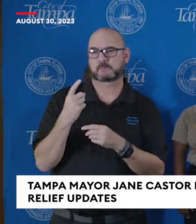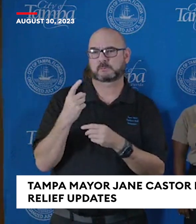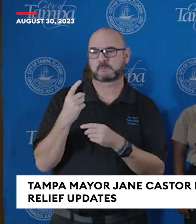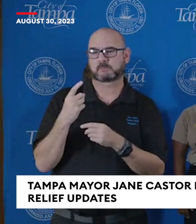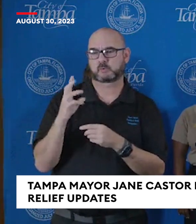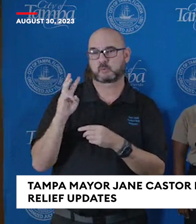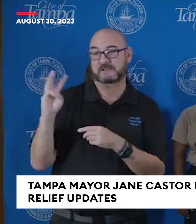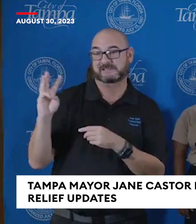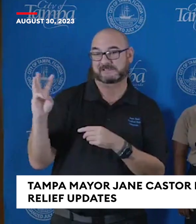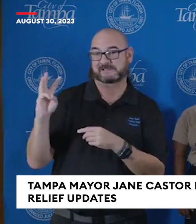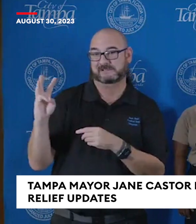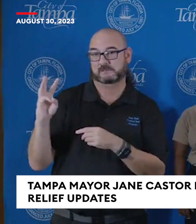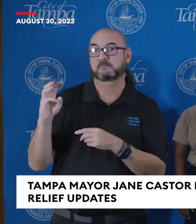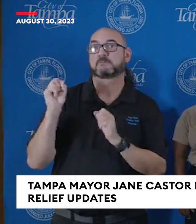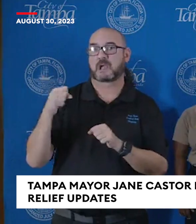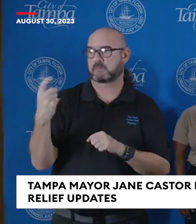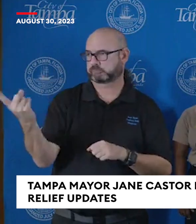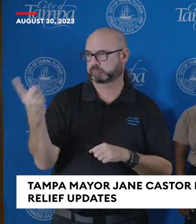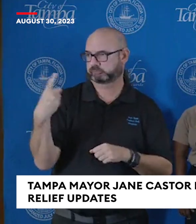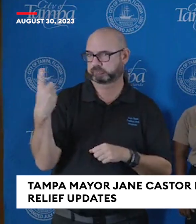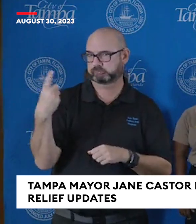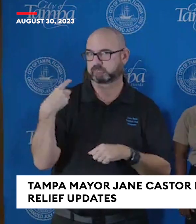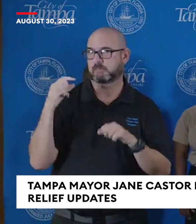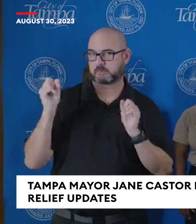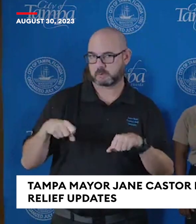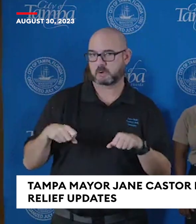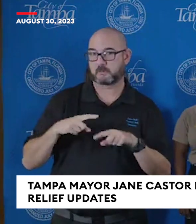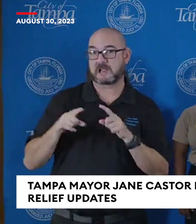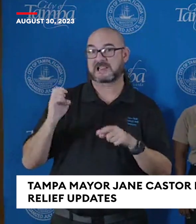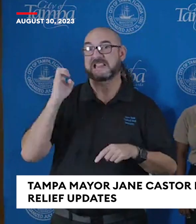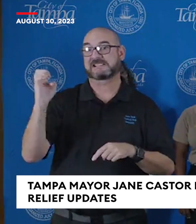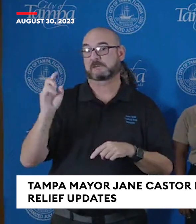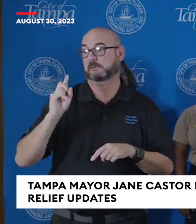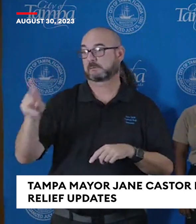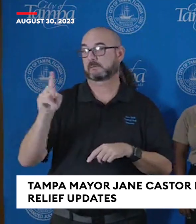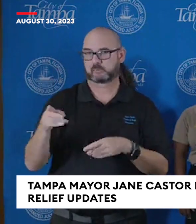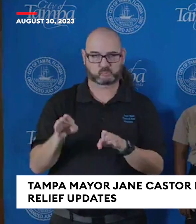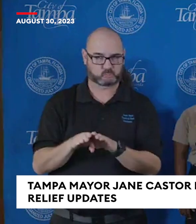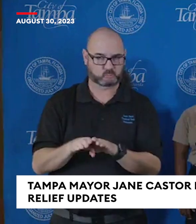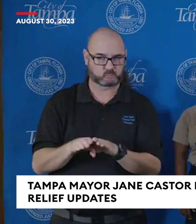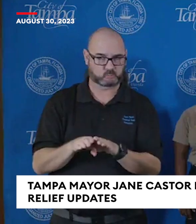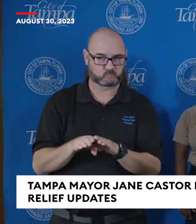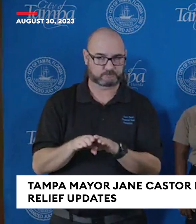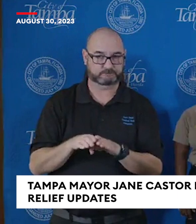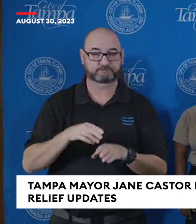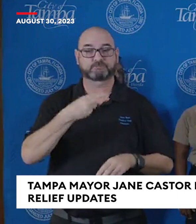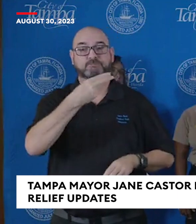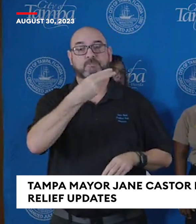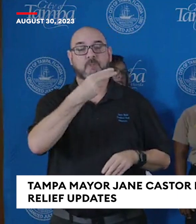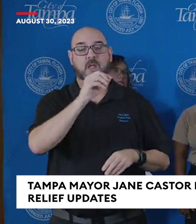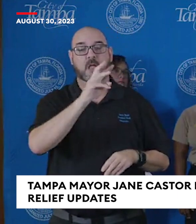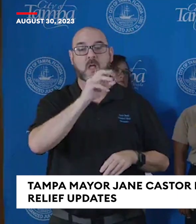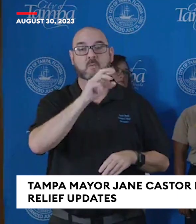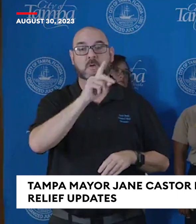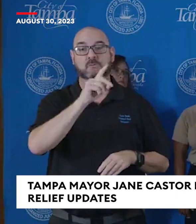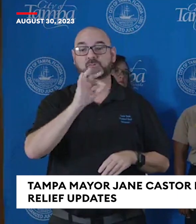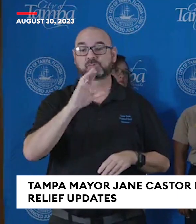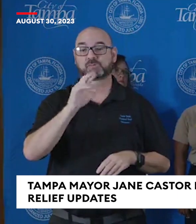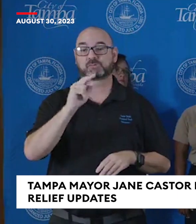those lanes may close as well. Howard Franklin is closed in both directions. Davis Island's